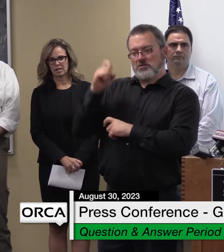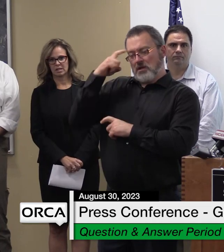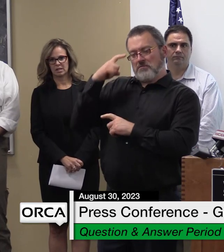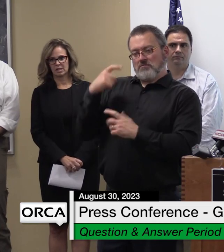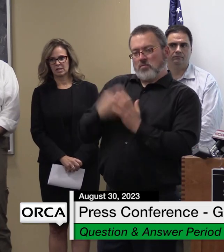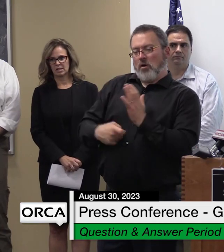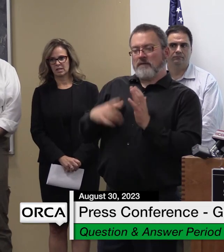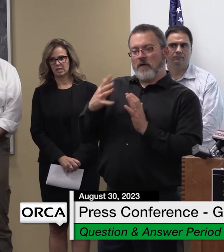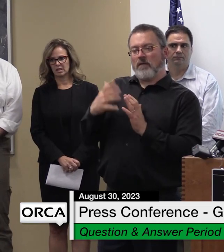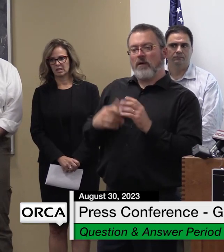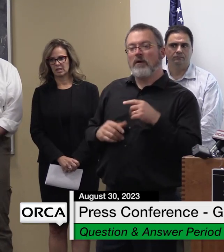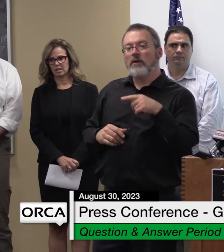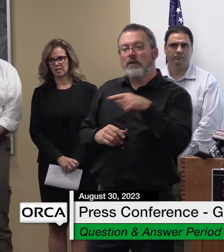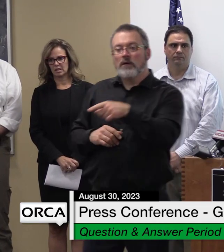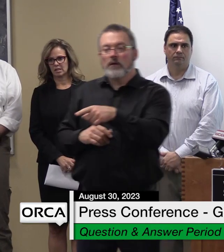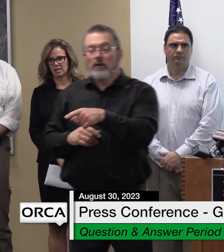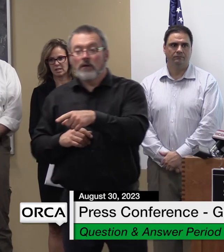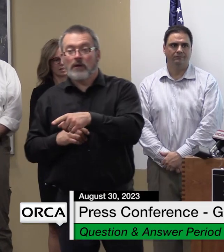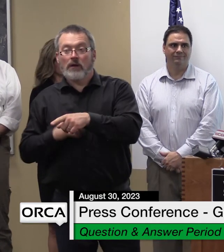Are there still socks